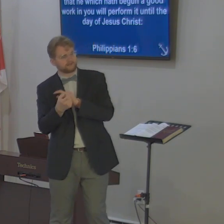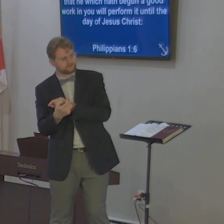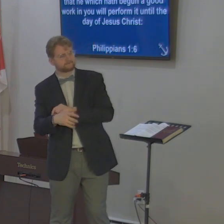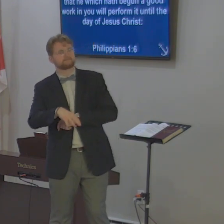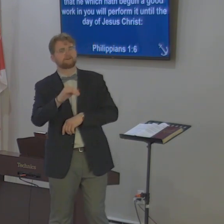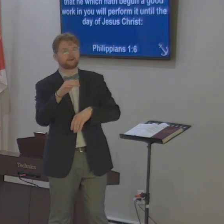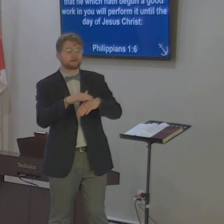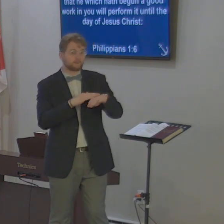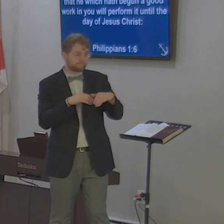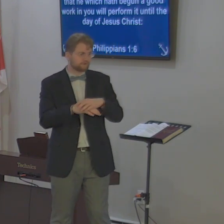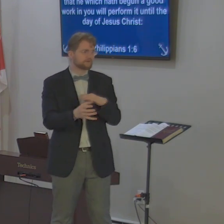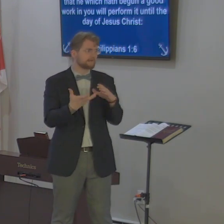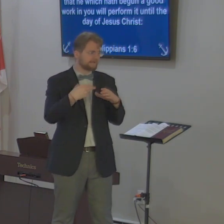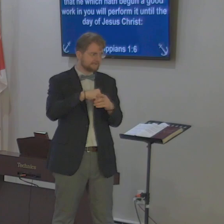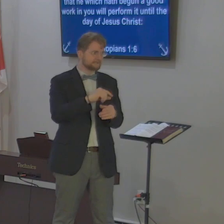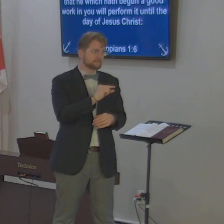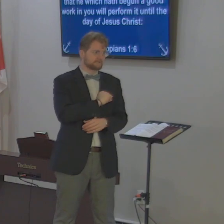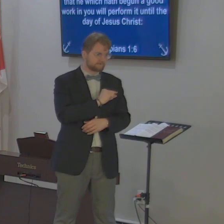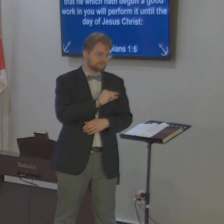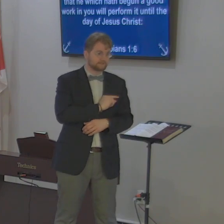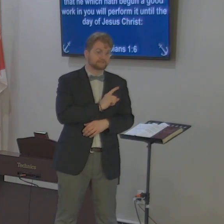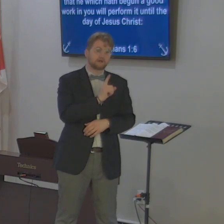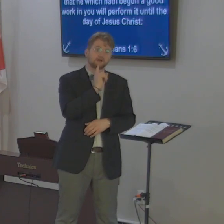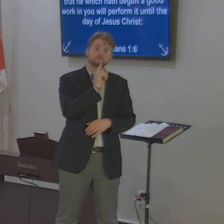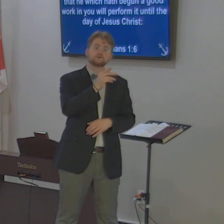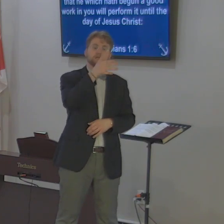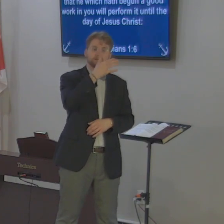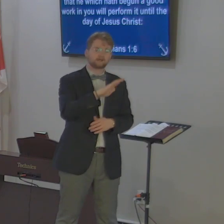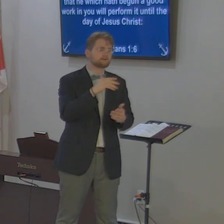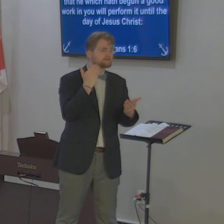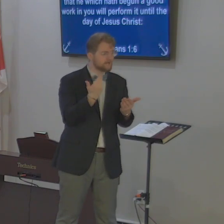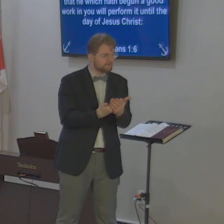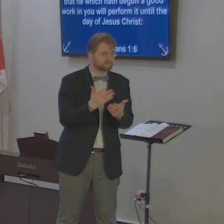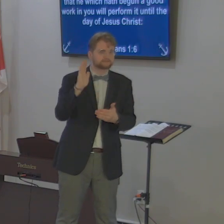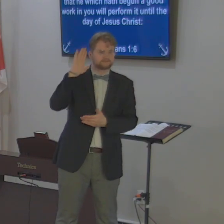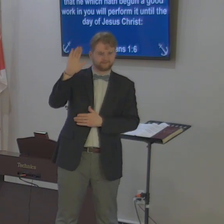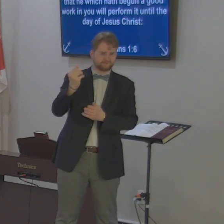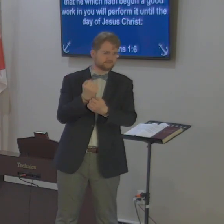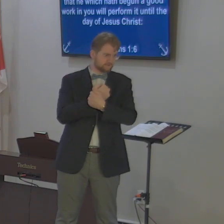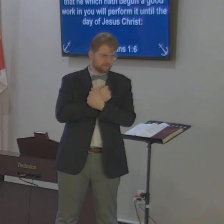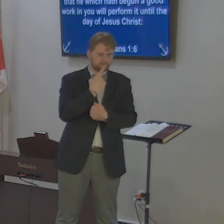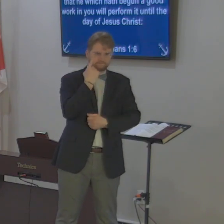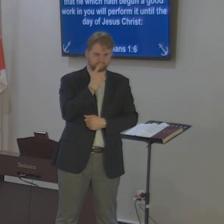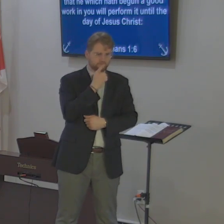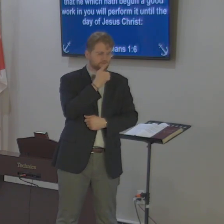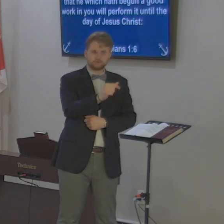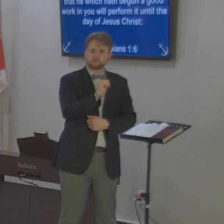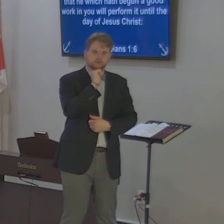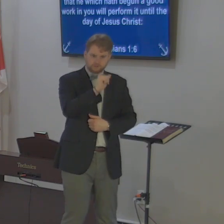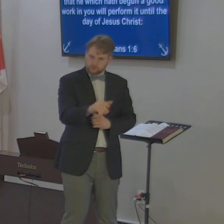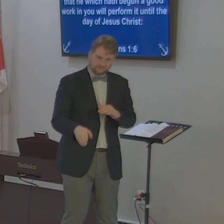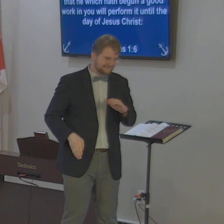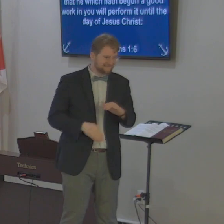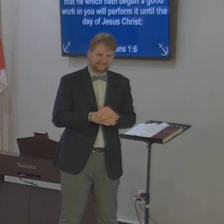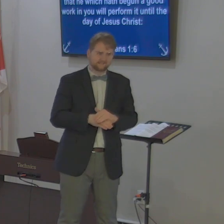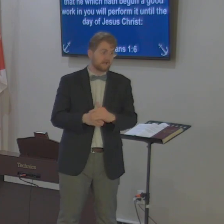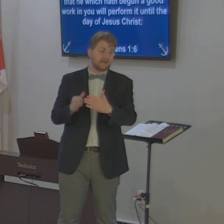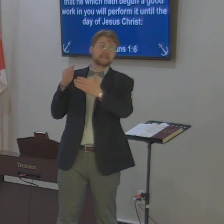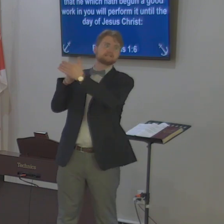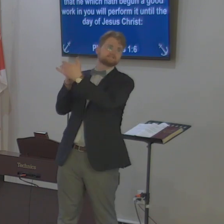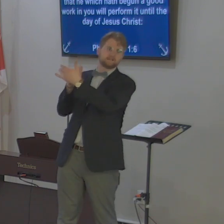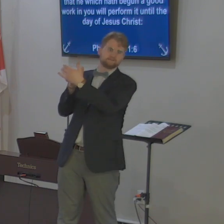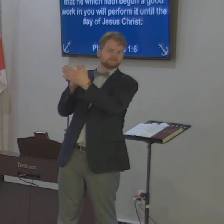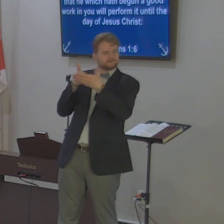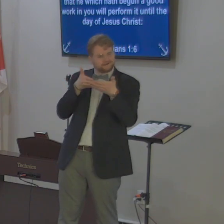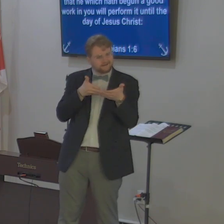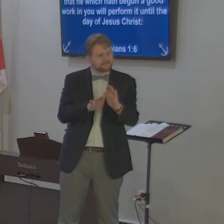conviction. It's really God's evidence of his love to you. Don't kick against the pricks.